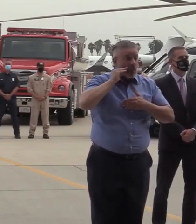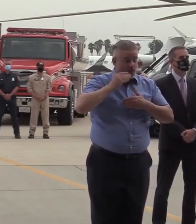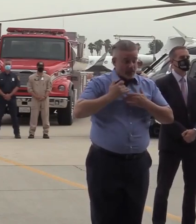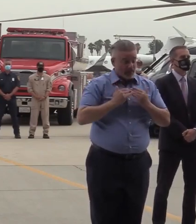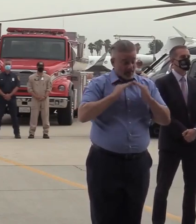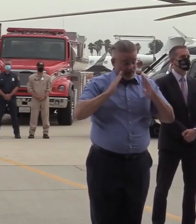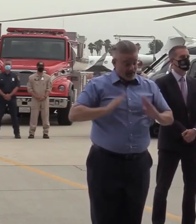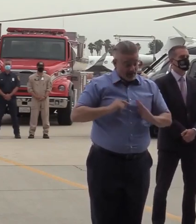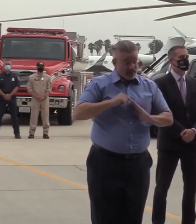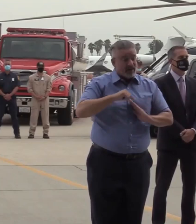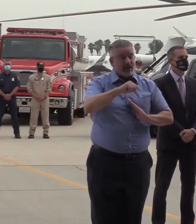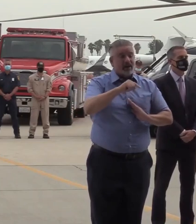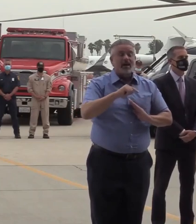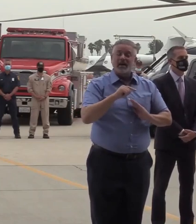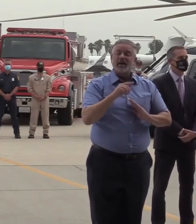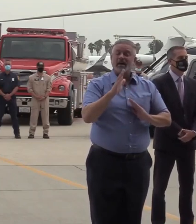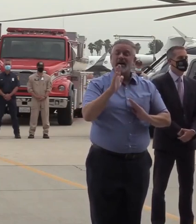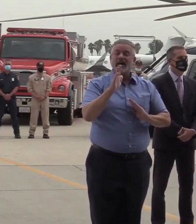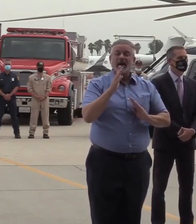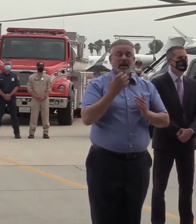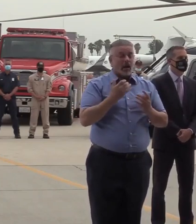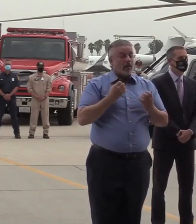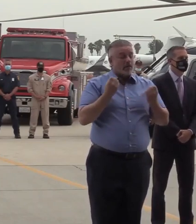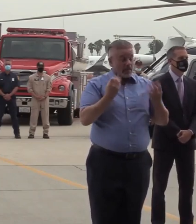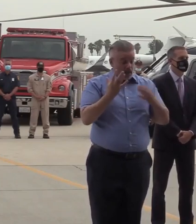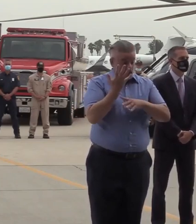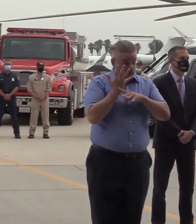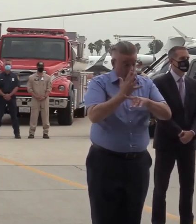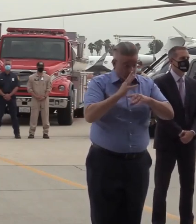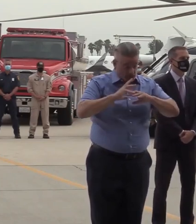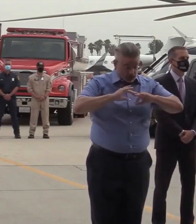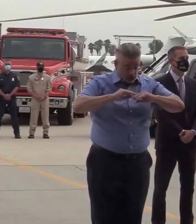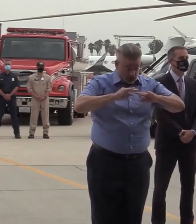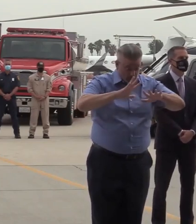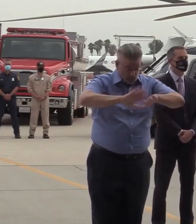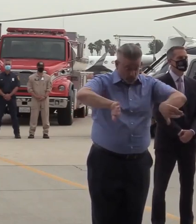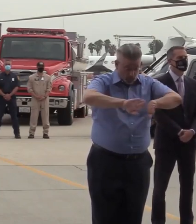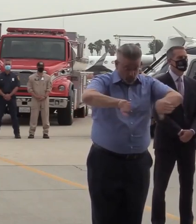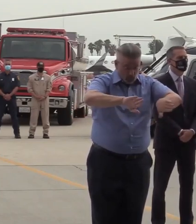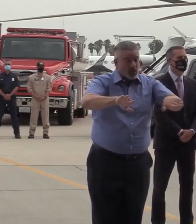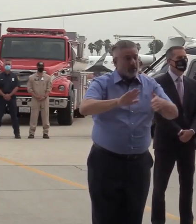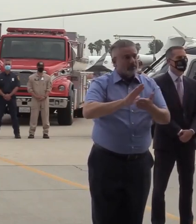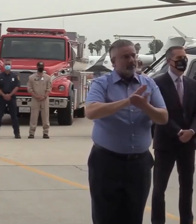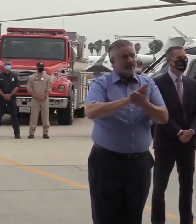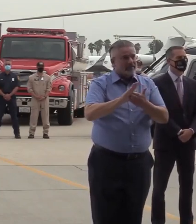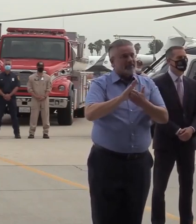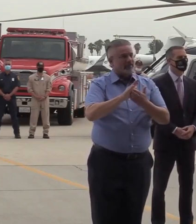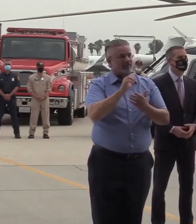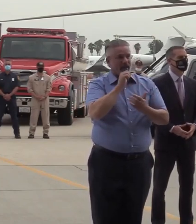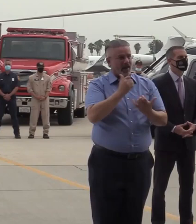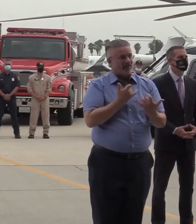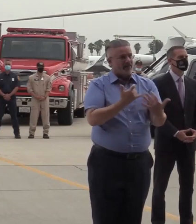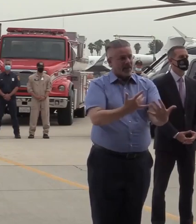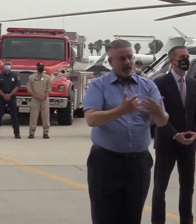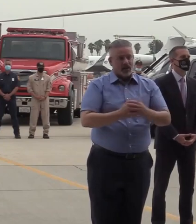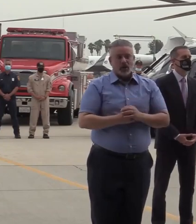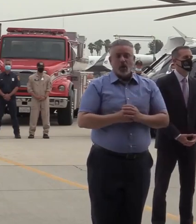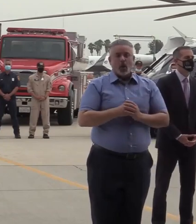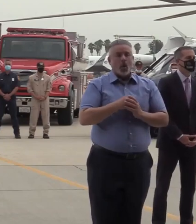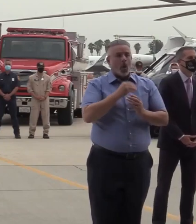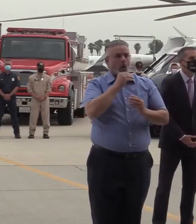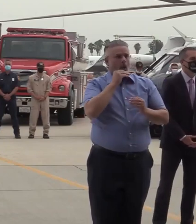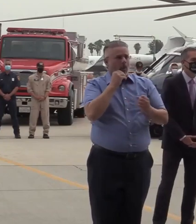brush that serves as kindling and can help catch your house on fire. to making sure that you do home